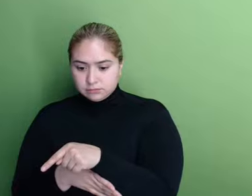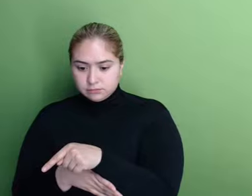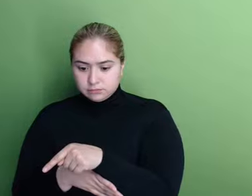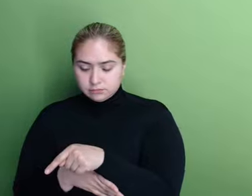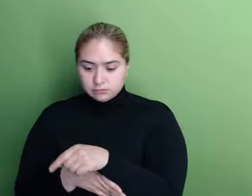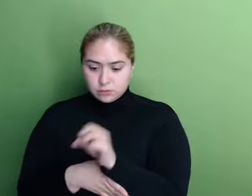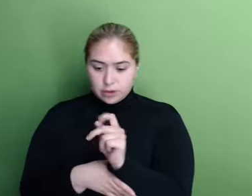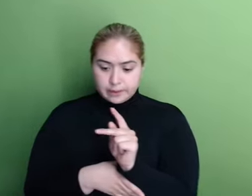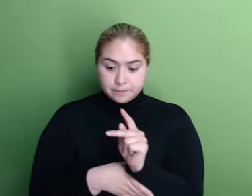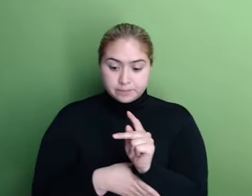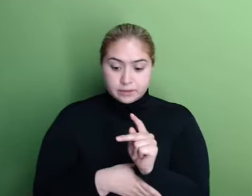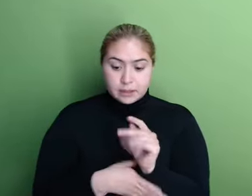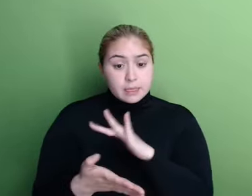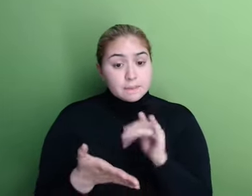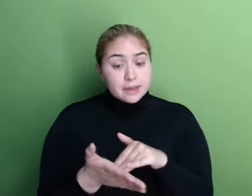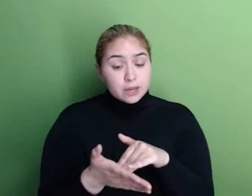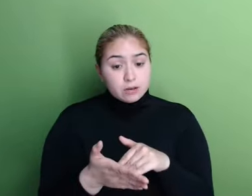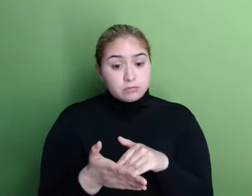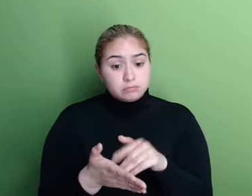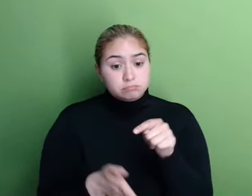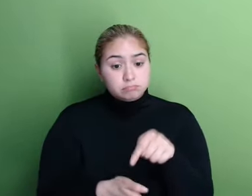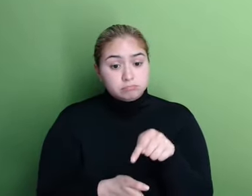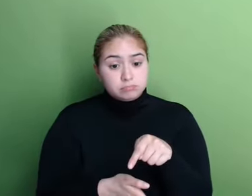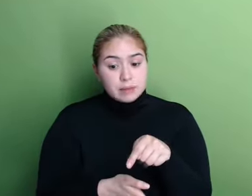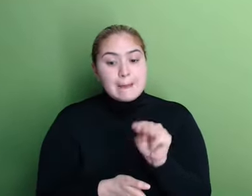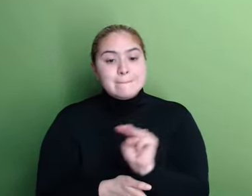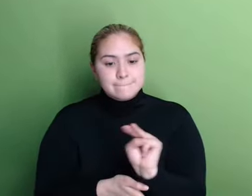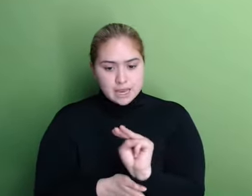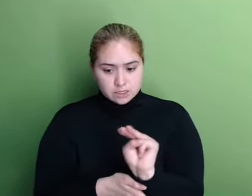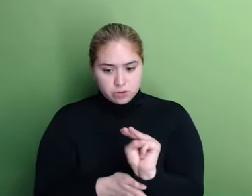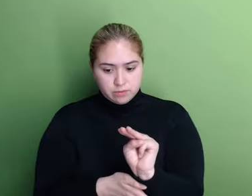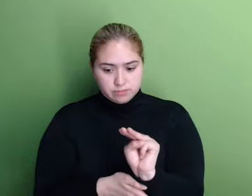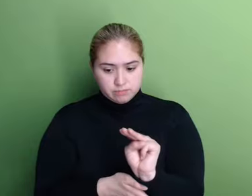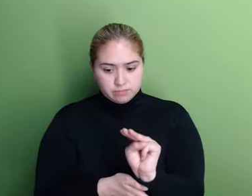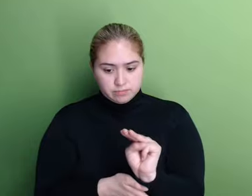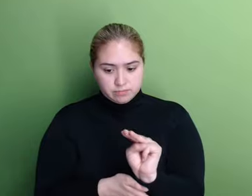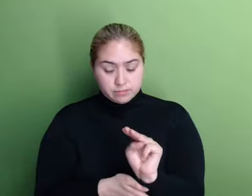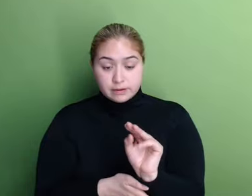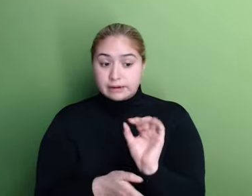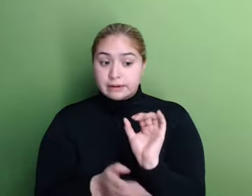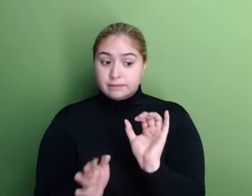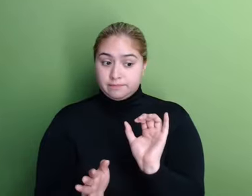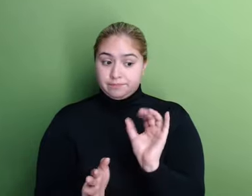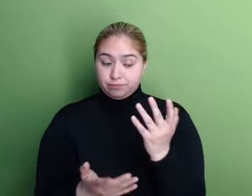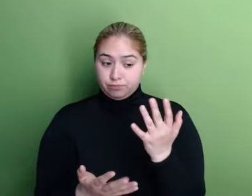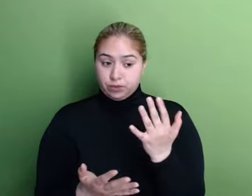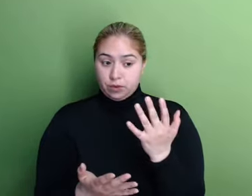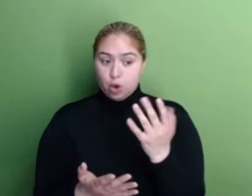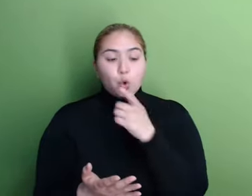Okay. Now, what was the middle layer called? The mesoderm. Now listen, who has the mesoderm? Raise your hand. Hold up